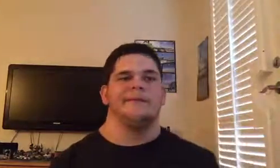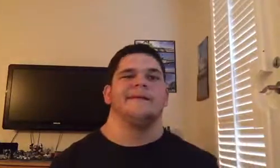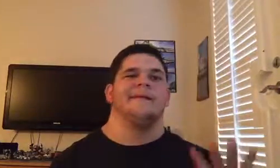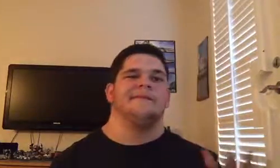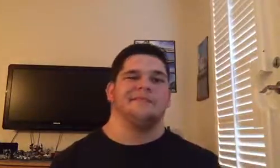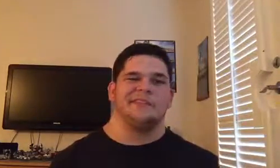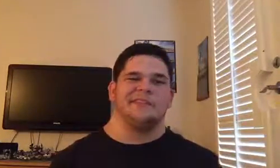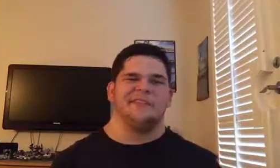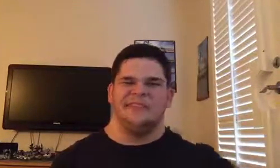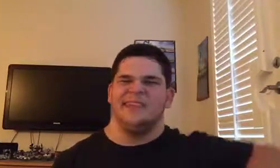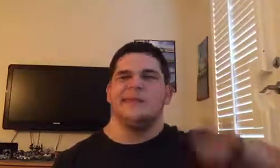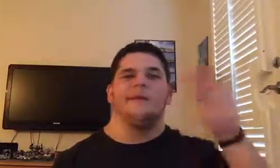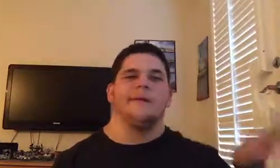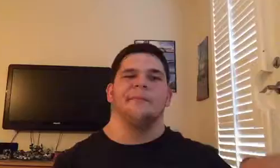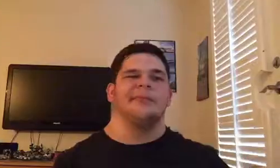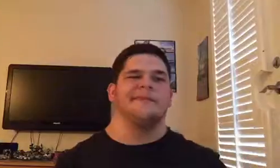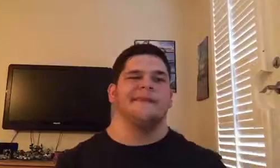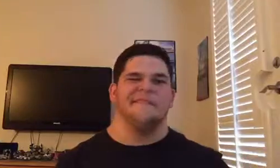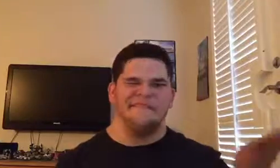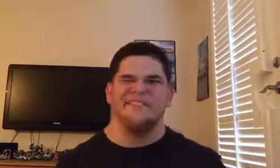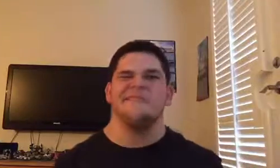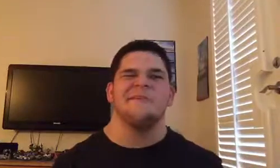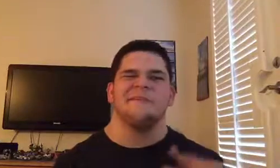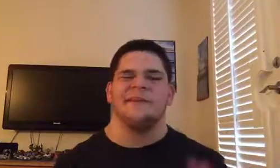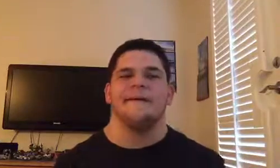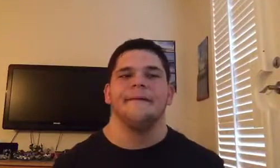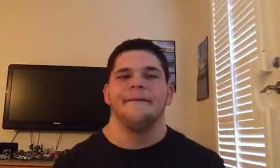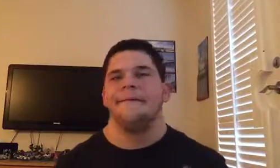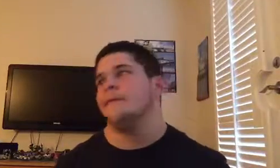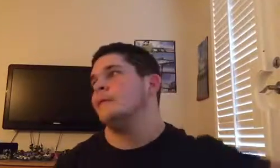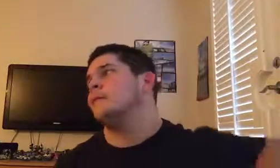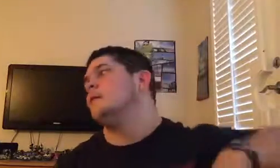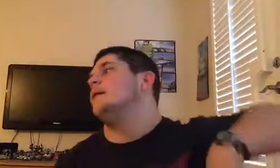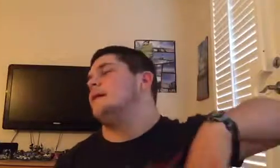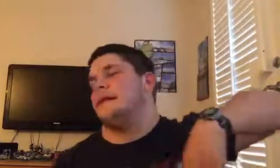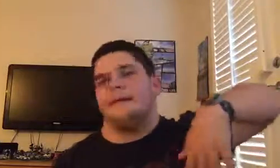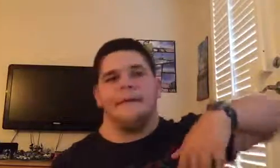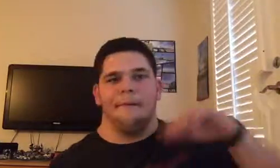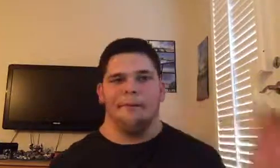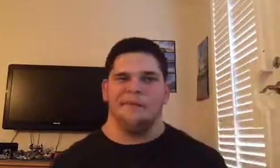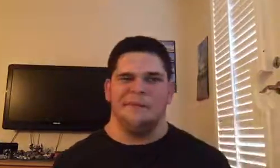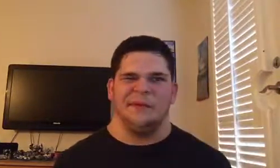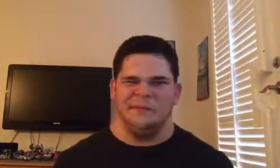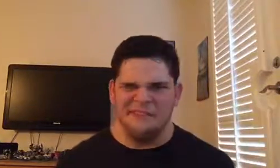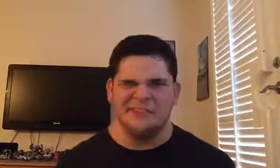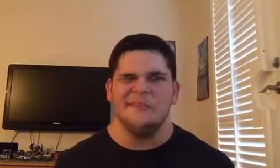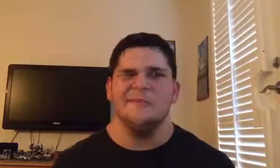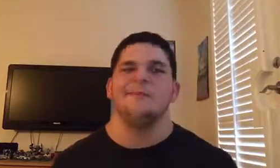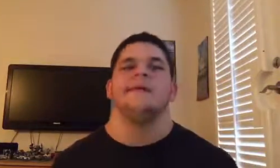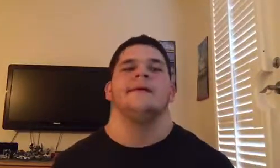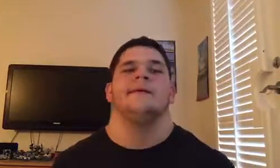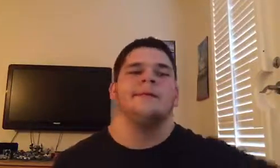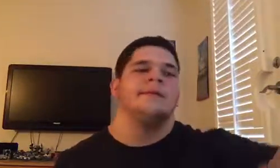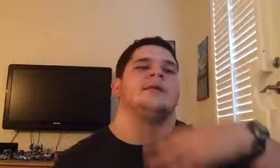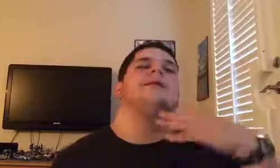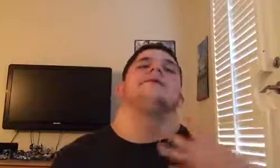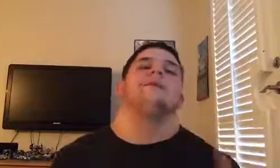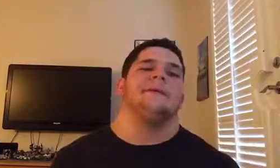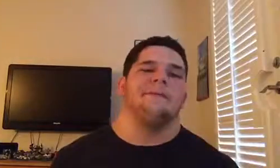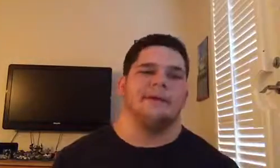Uploads aren't, excuse me, uploads are infrequent because uploads will be infrequent because they're based